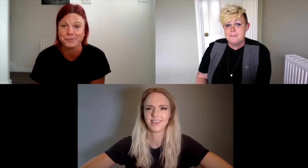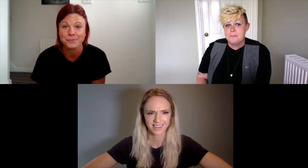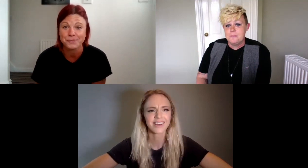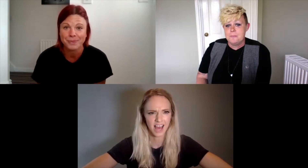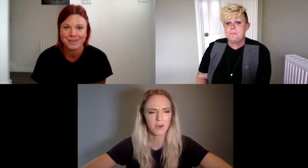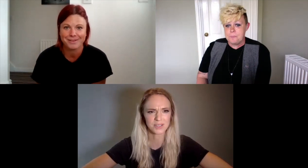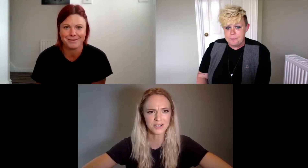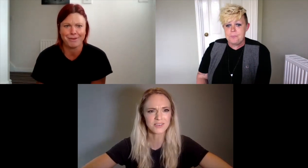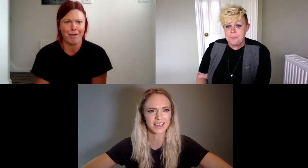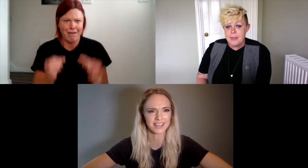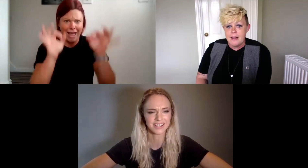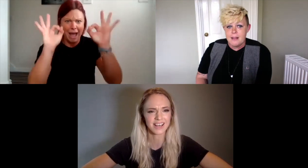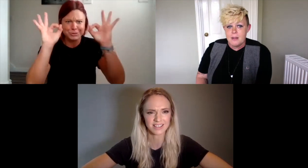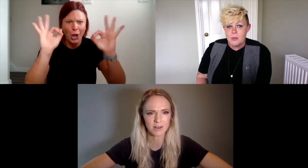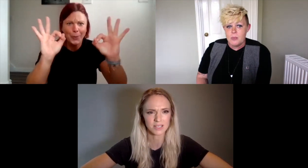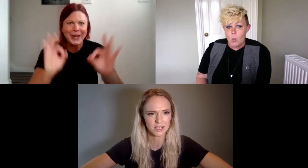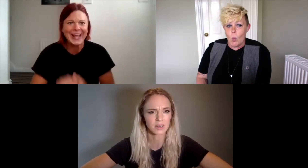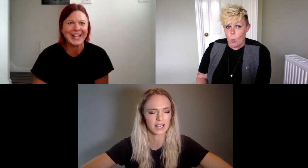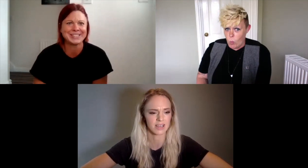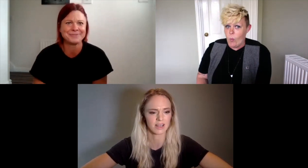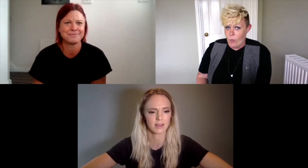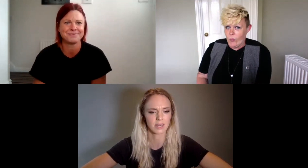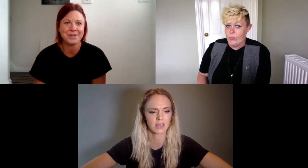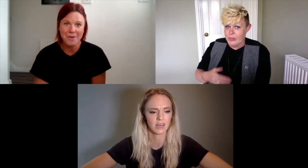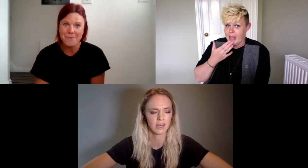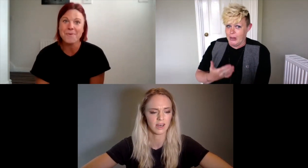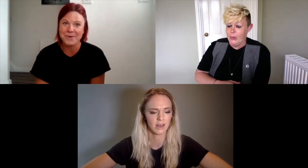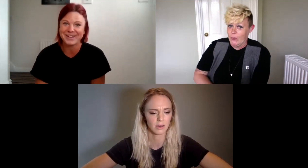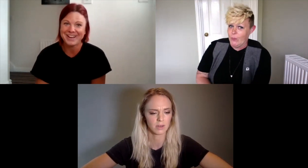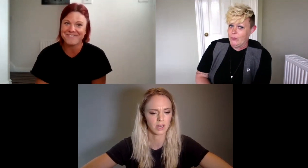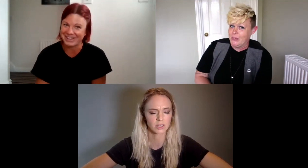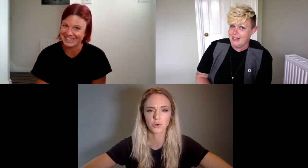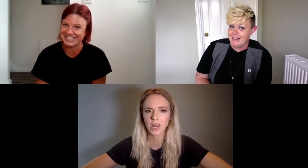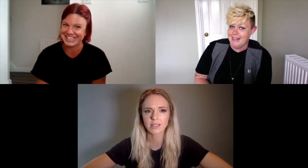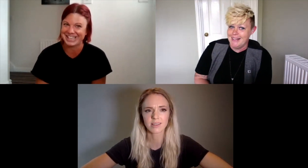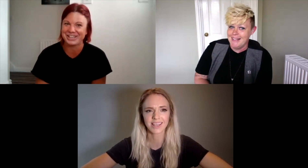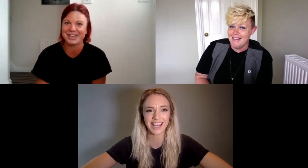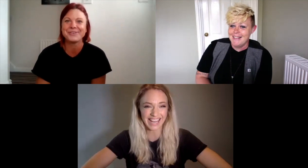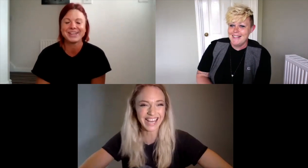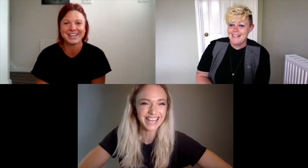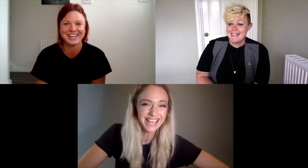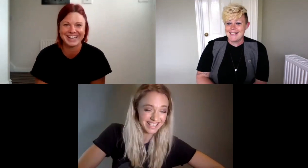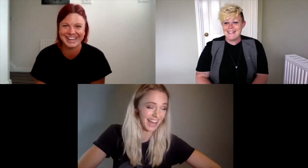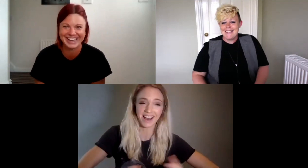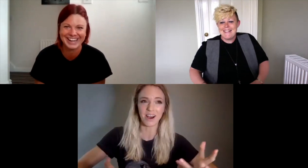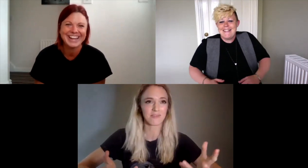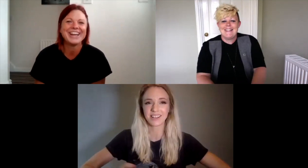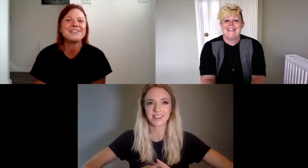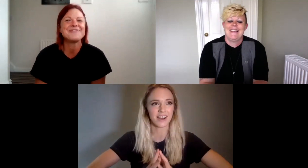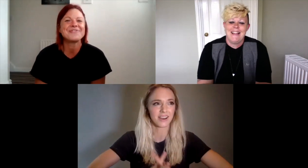interpreter? Absolutely, yes, absolutely. And I think it's fantastic, great. Thank you.